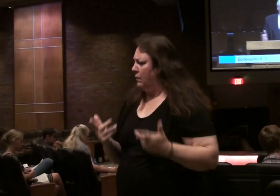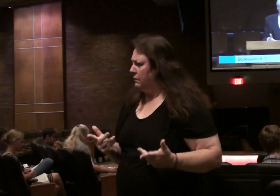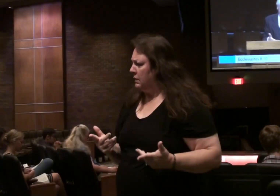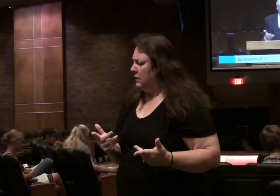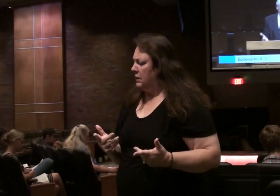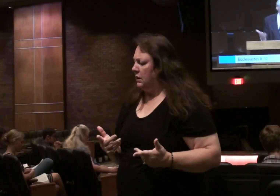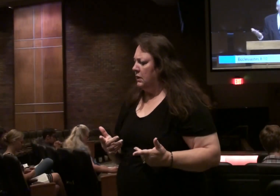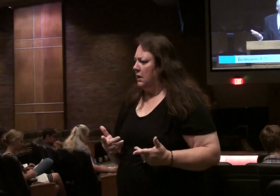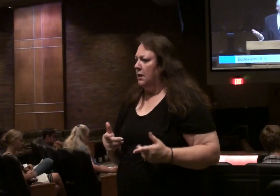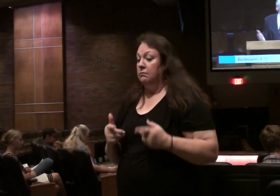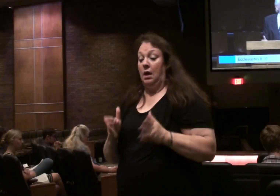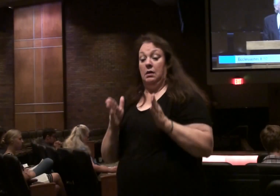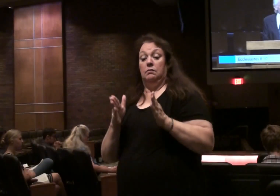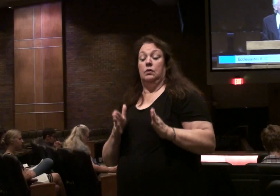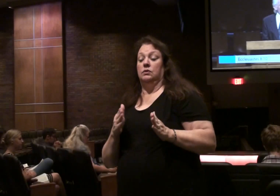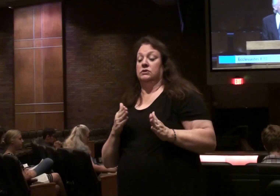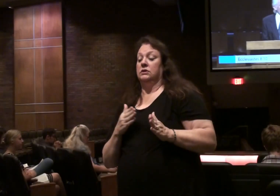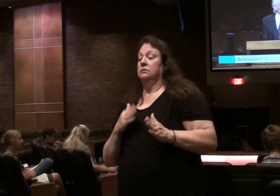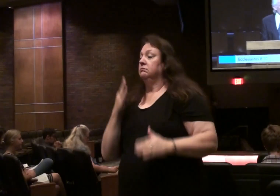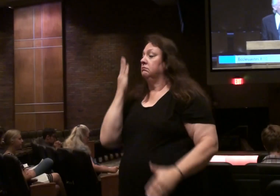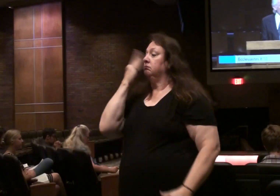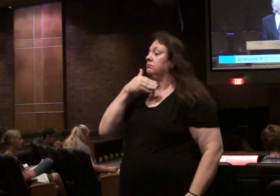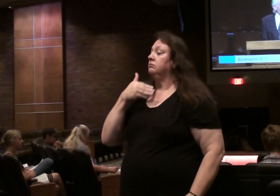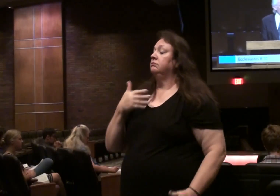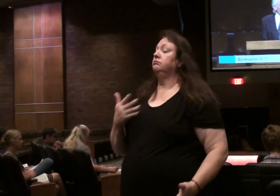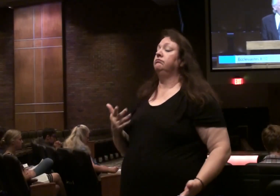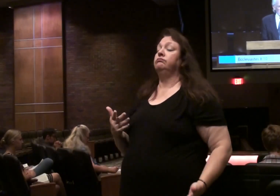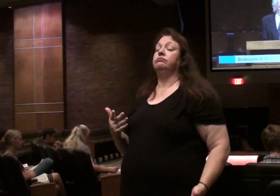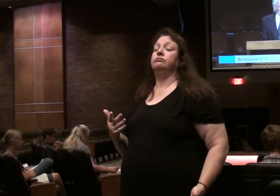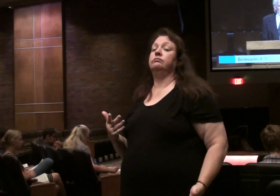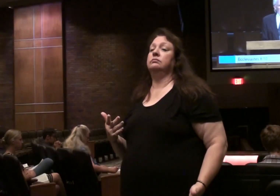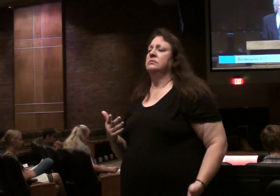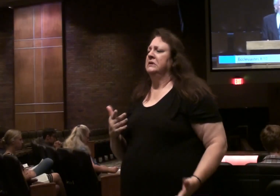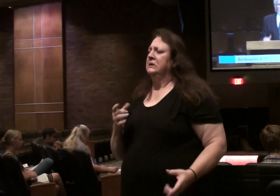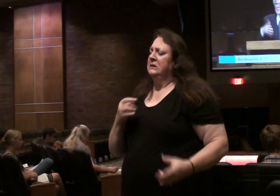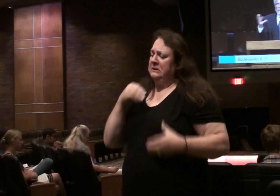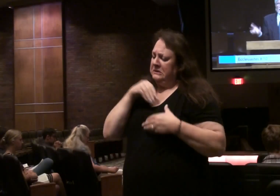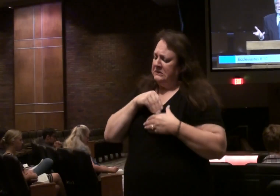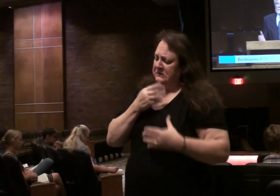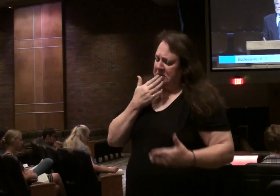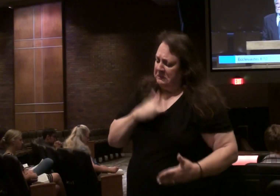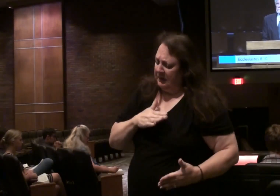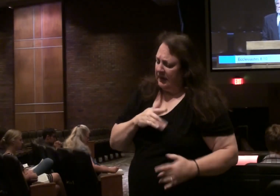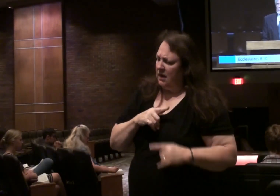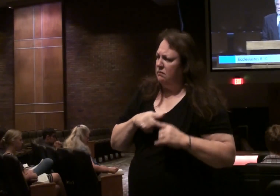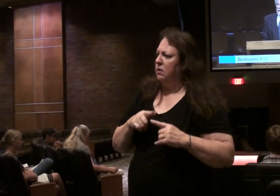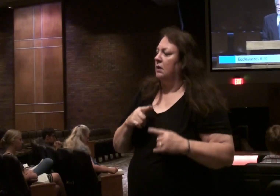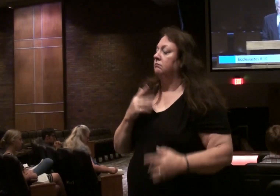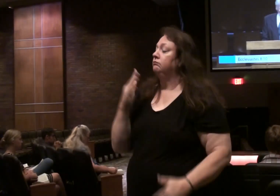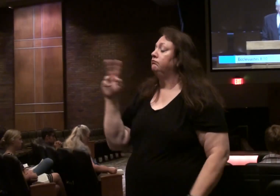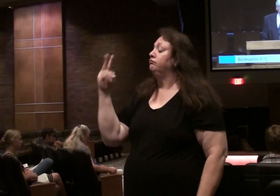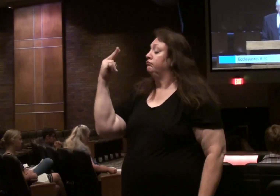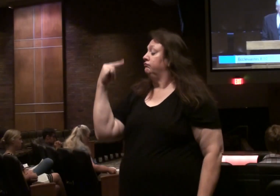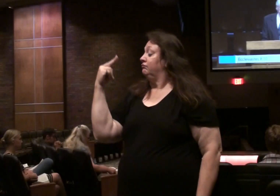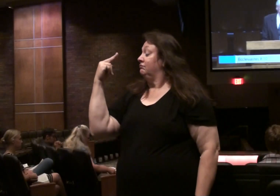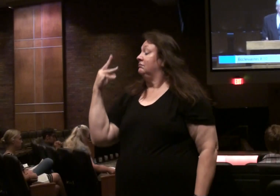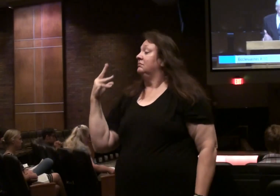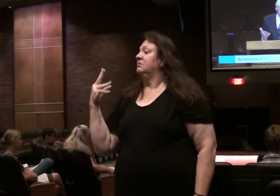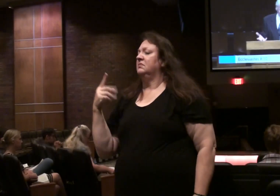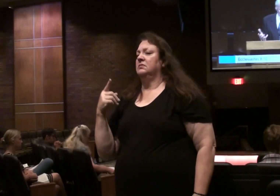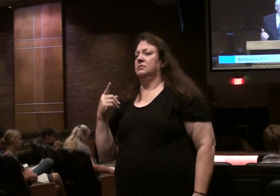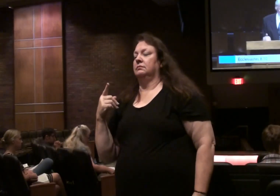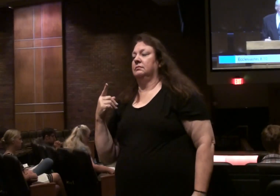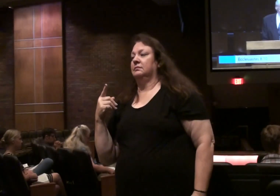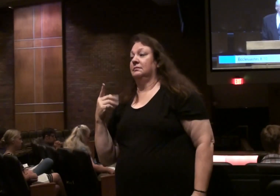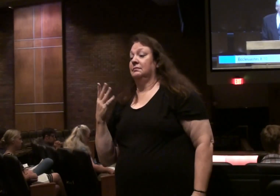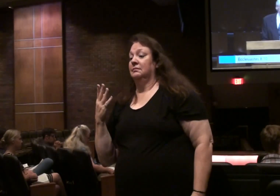But there, this individual, he takes the extreme. He's a wicked man, but he may look righteous. And you may